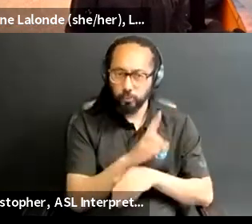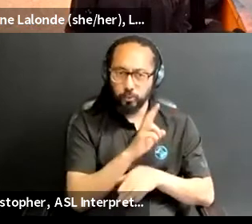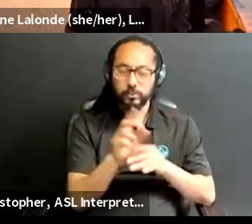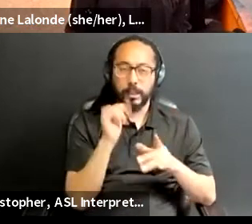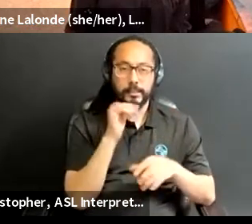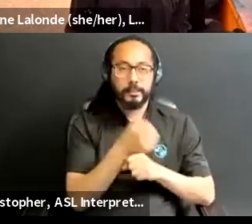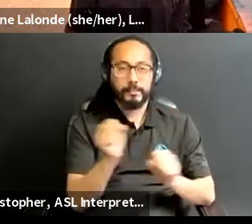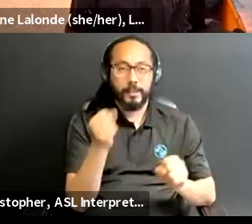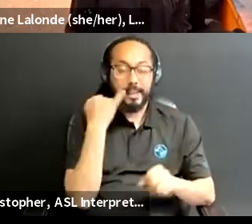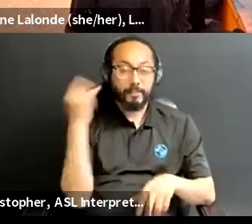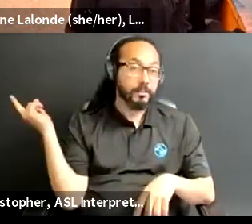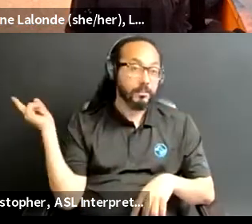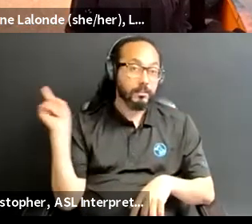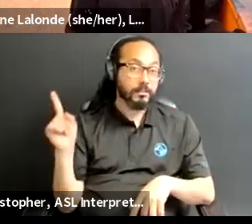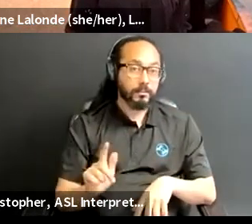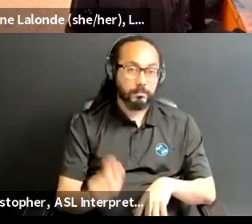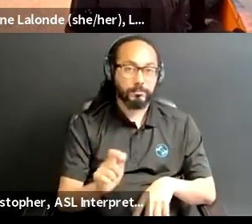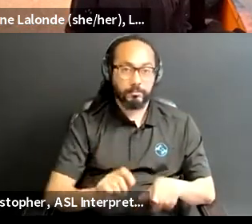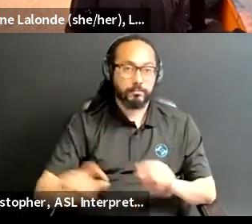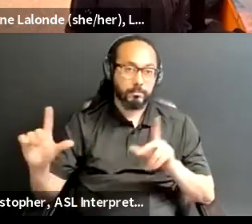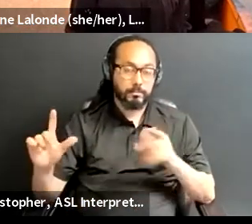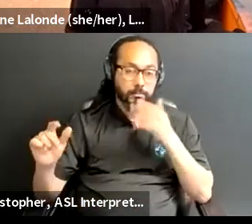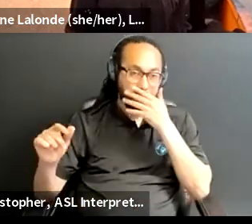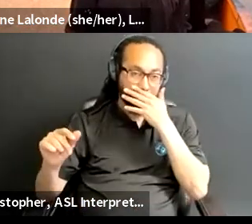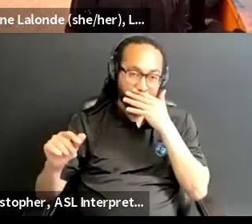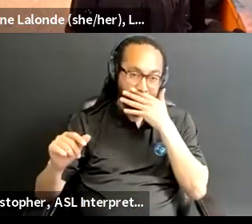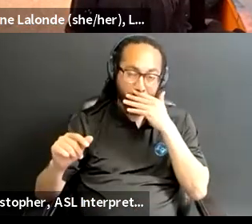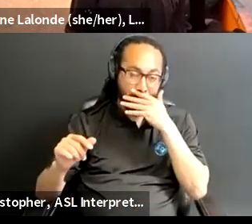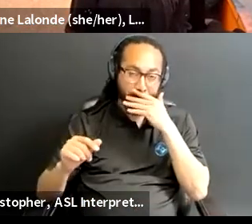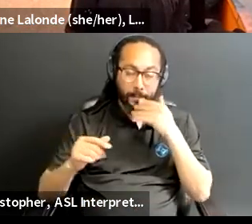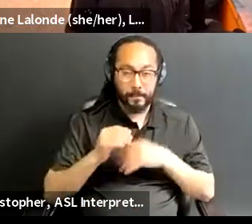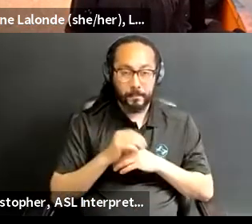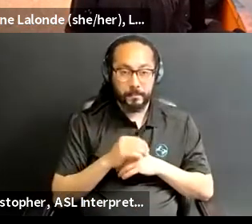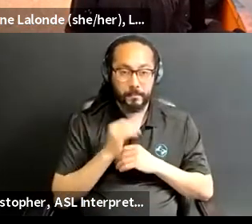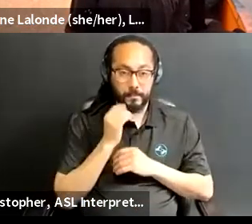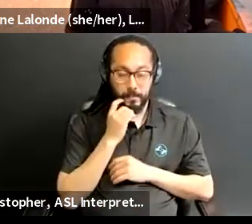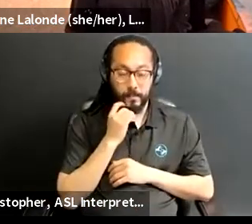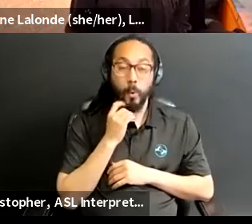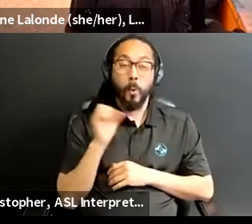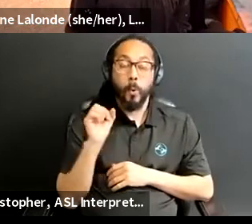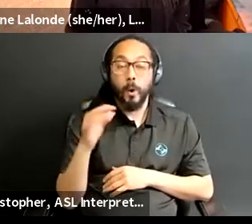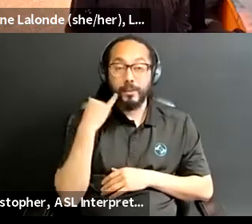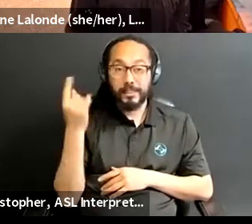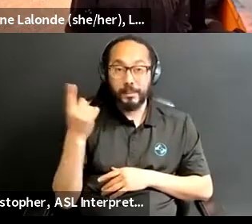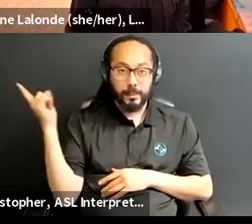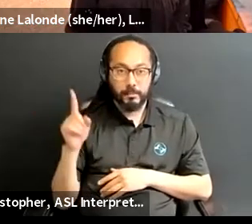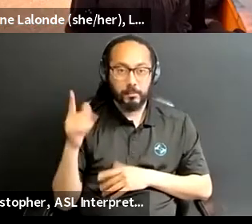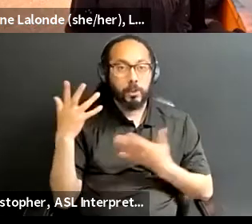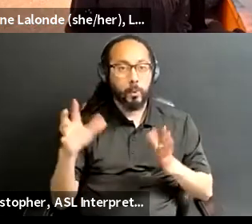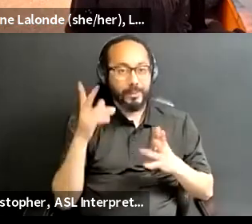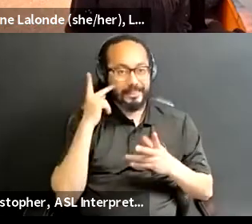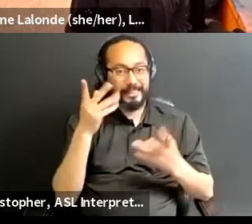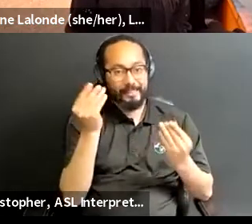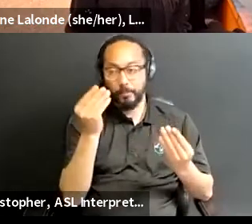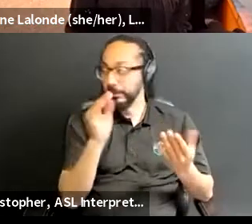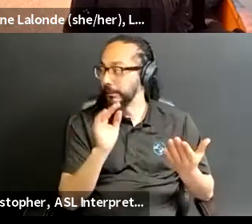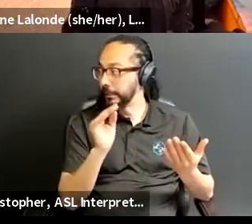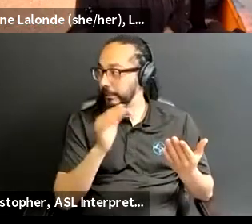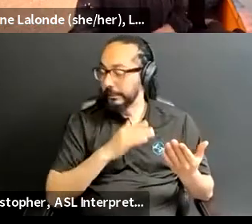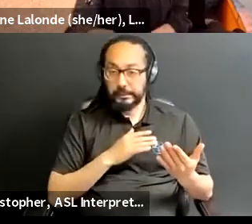safety feature if someone were to come in that they didn't want to see their answers or didn't want to see the content of the survey. So it's